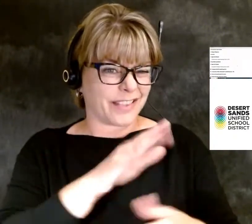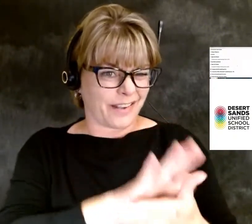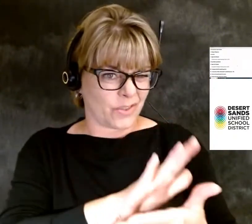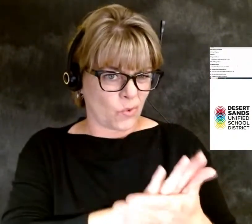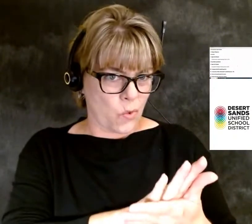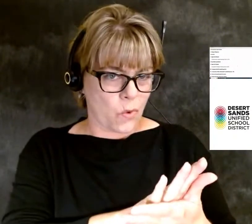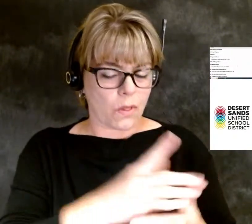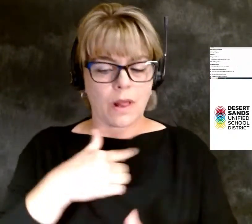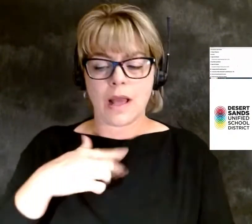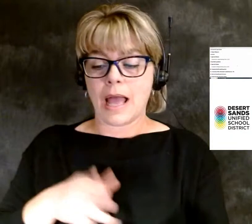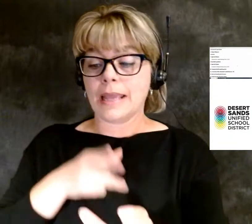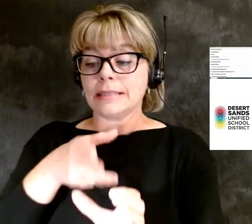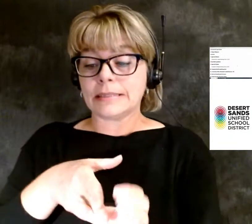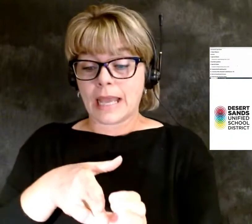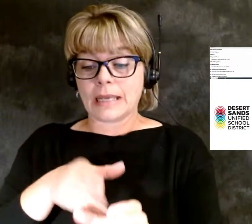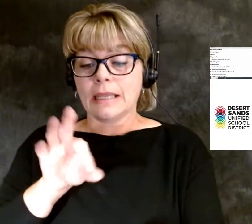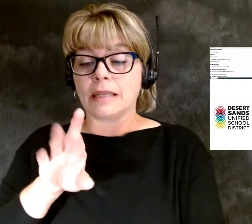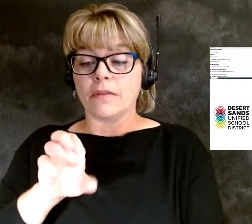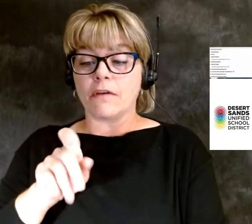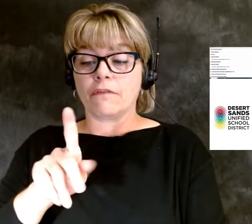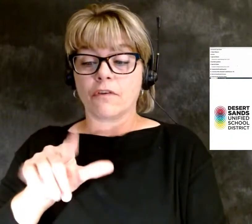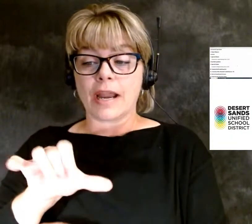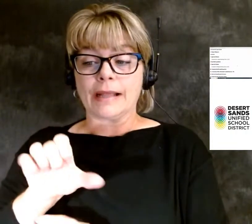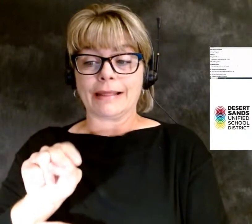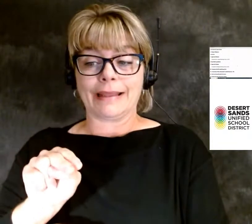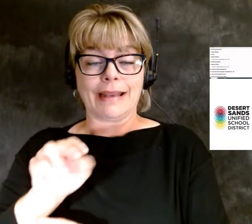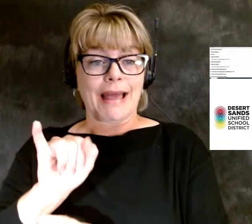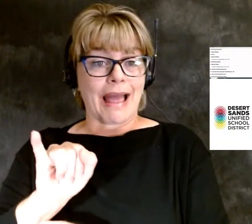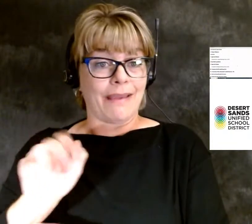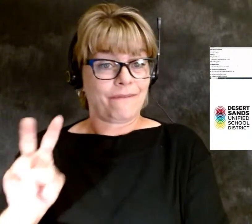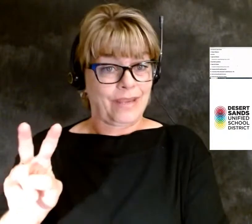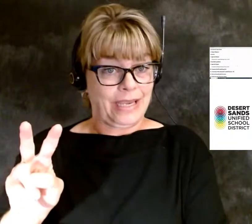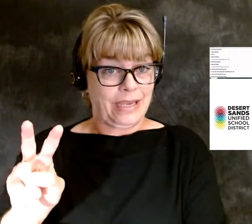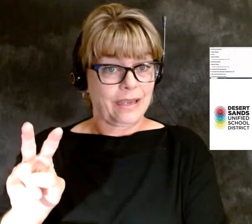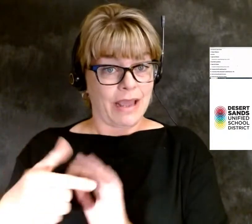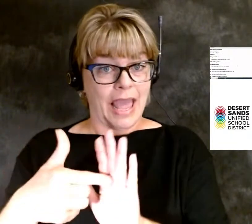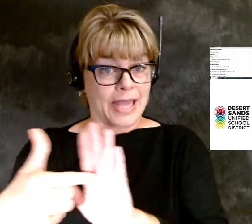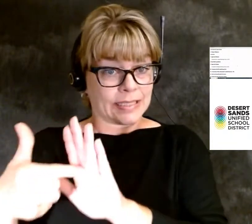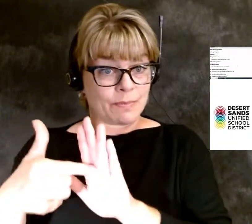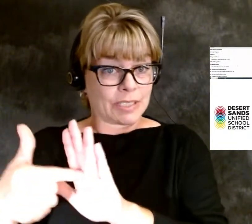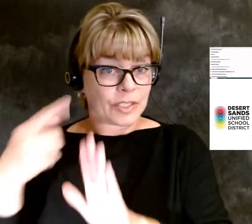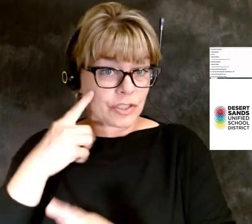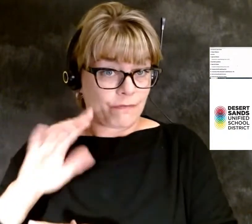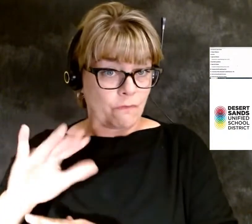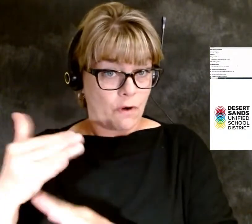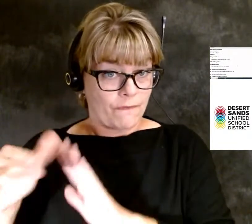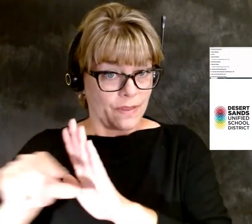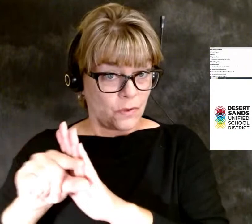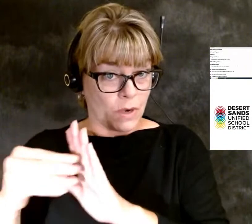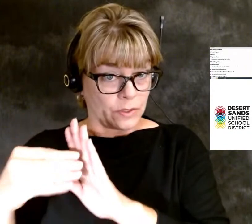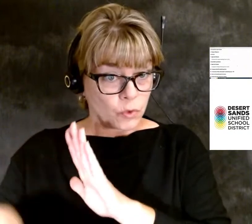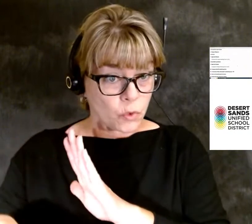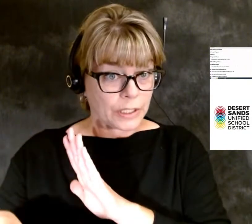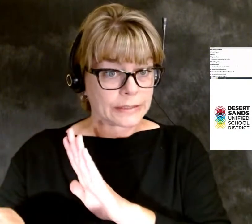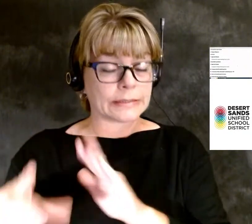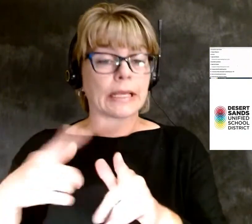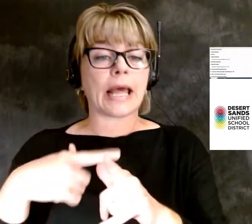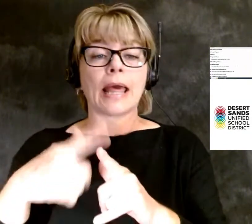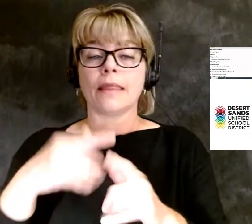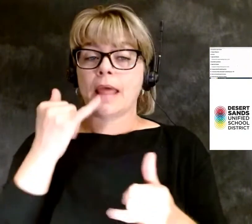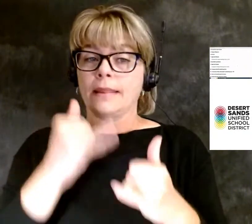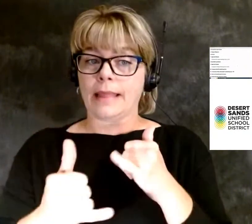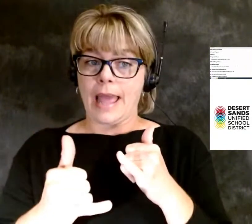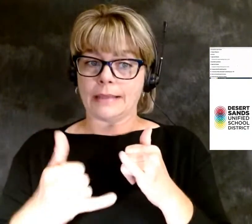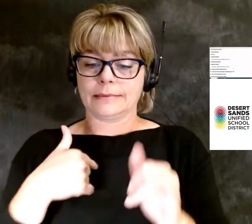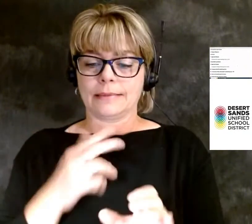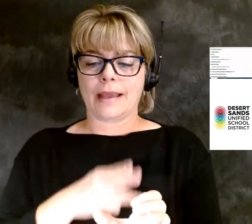Franklin IB exhibition for their fifth graders. And then last, I attended with everybody